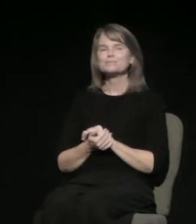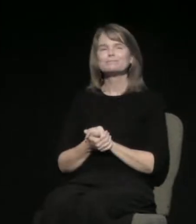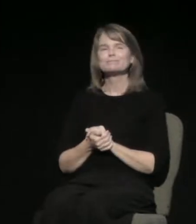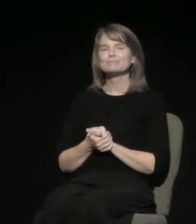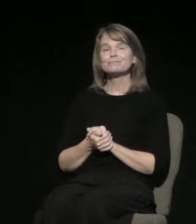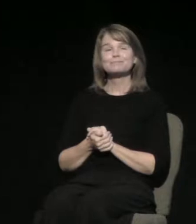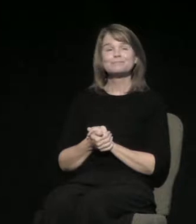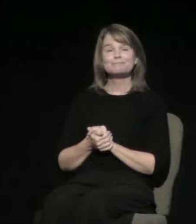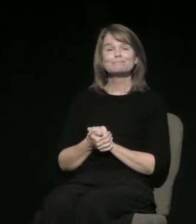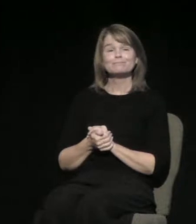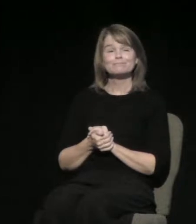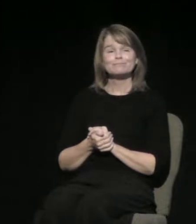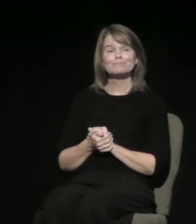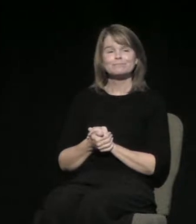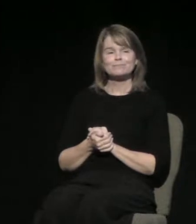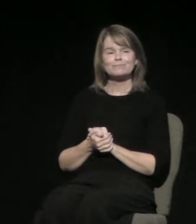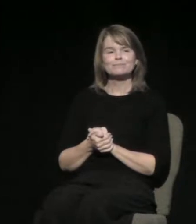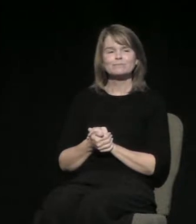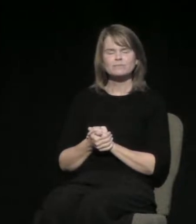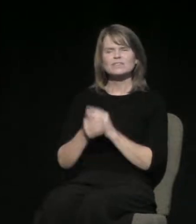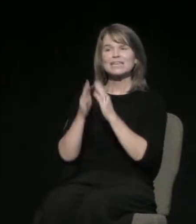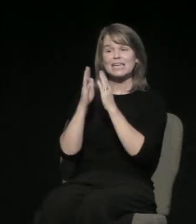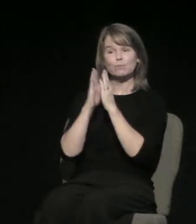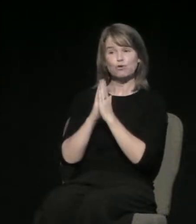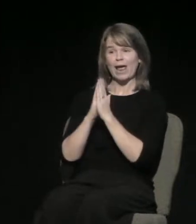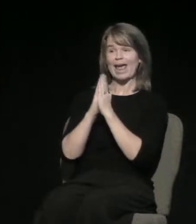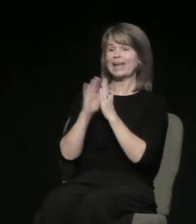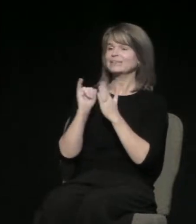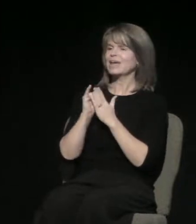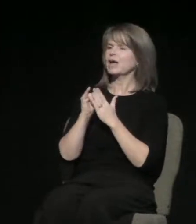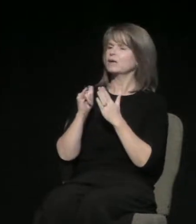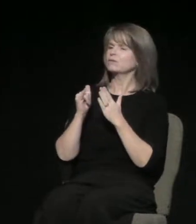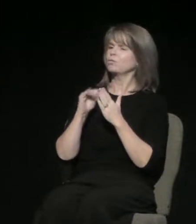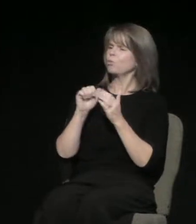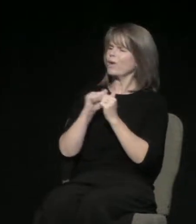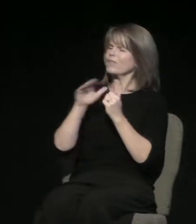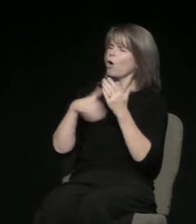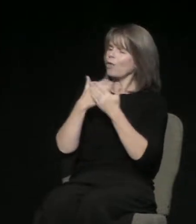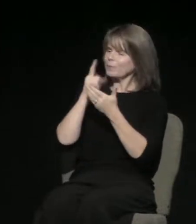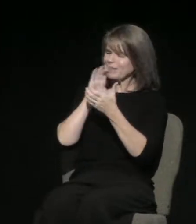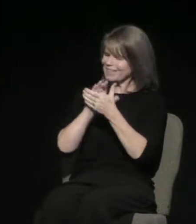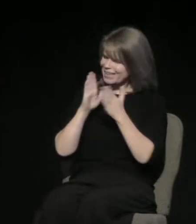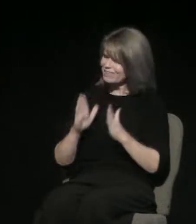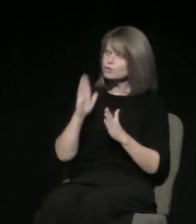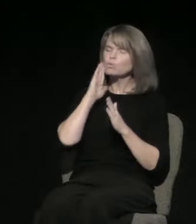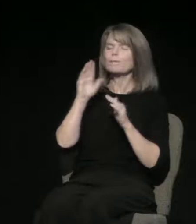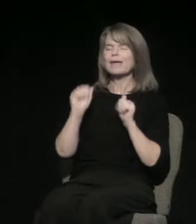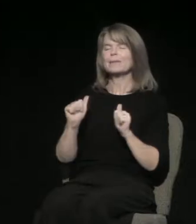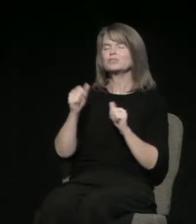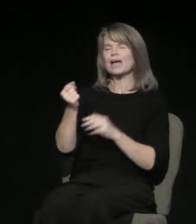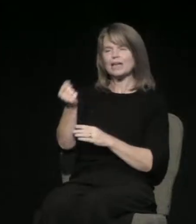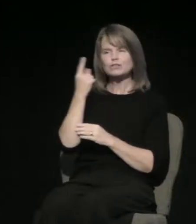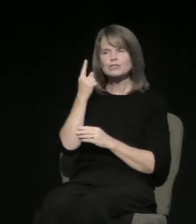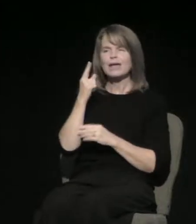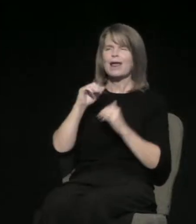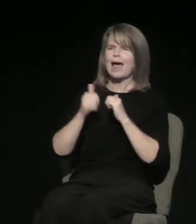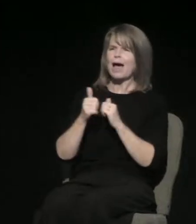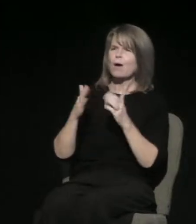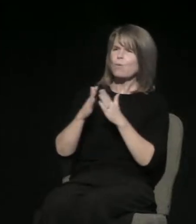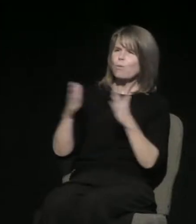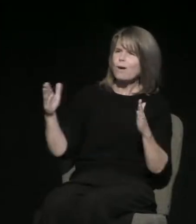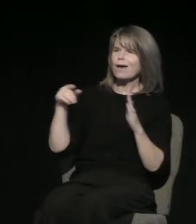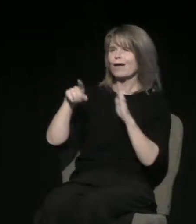That You May Have Power Together With All The Lord's People To Grasp How Wide And Long And High And Deep Is The Love Of Christ